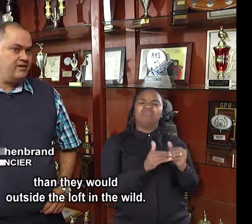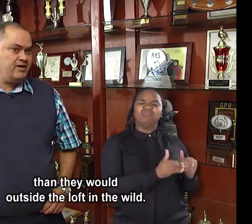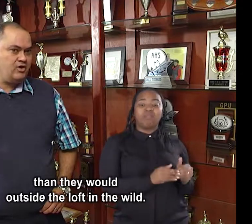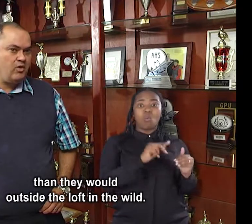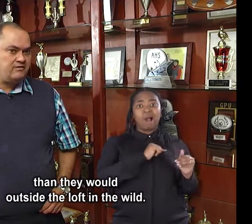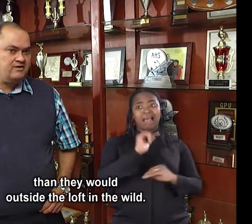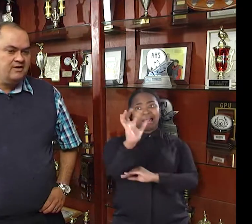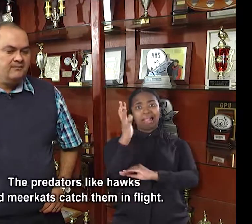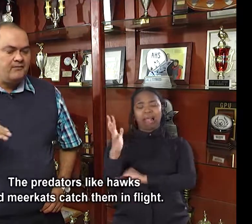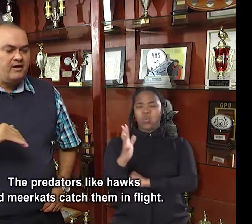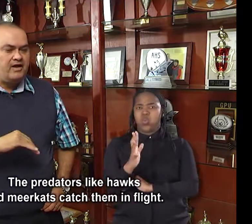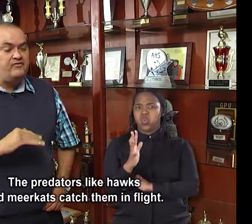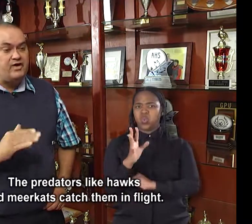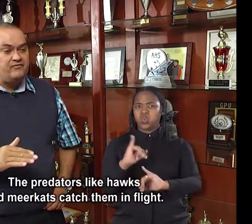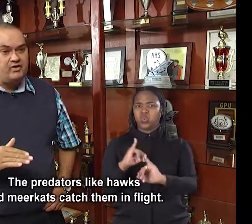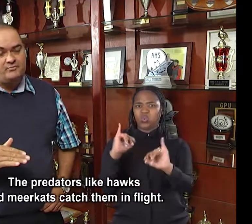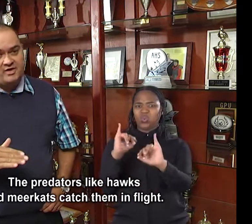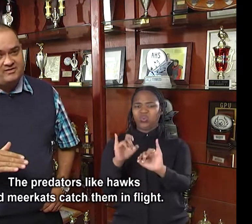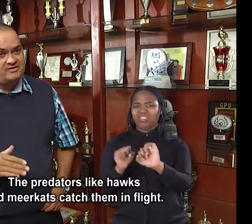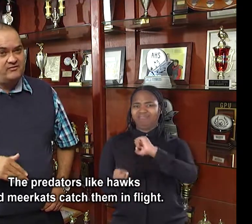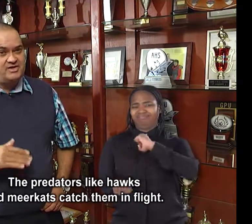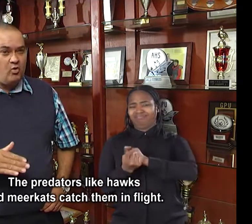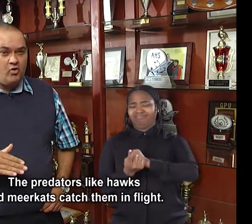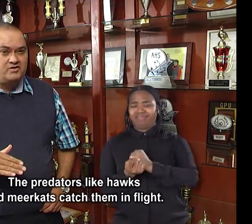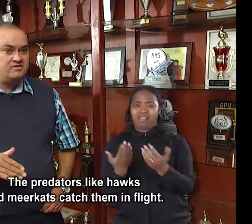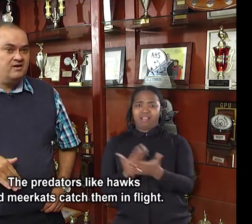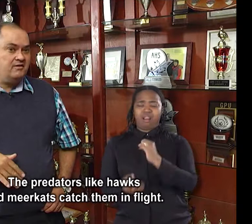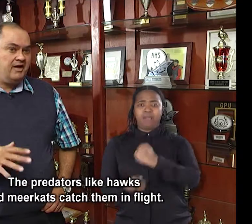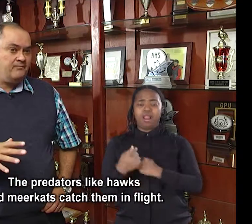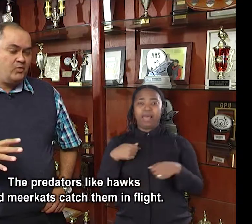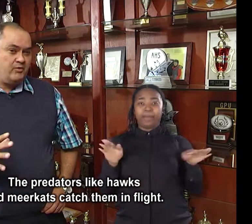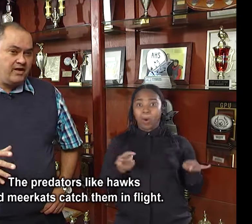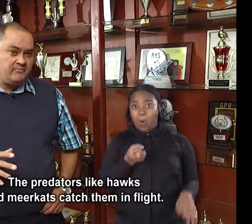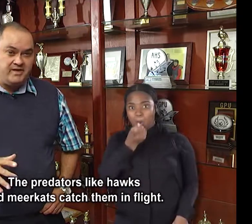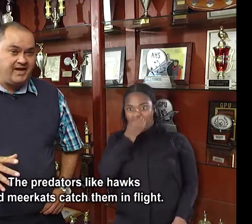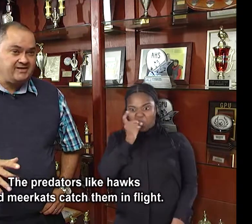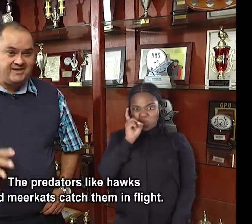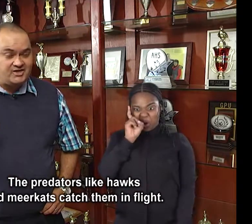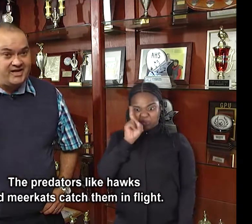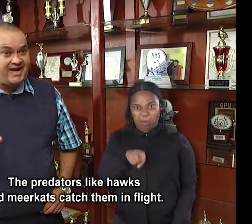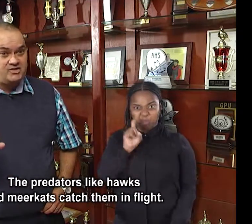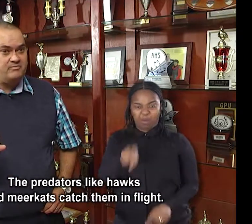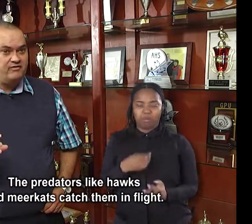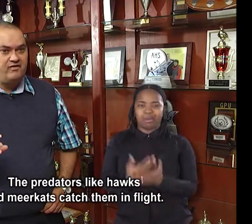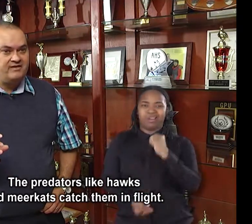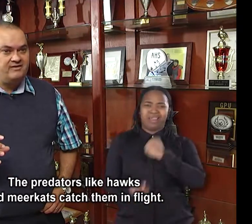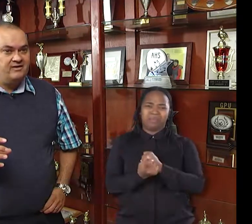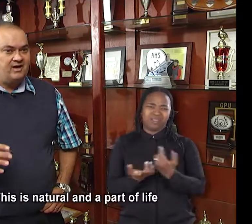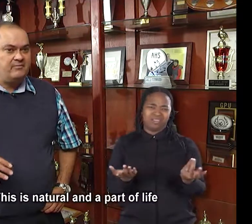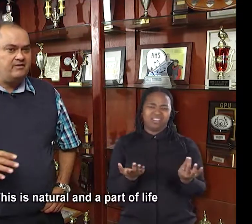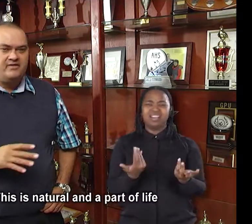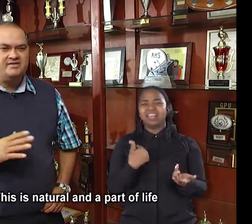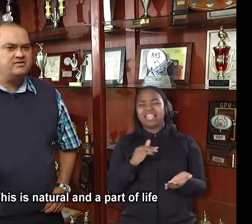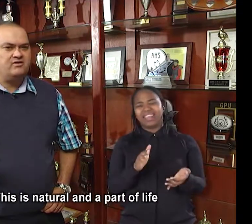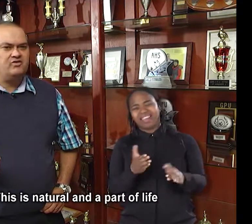loft, whether they were in the wild. If we look at predators, obviously hawks, we get meerkats that actually catch them in flight.